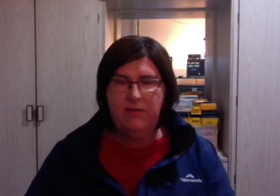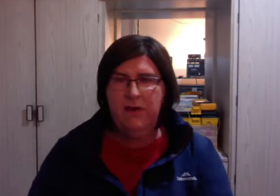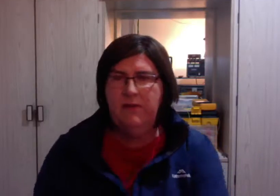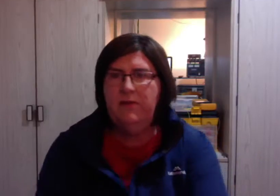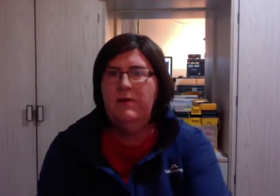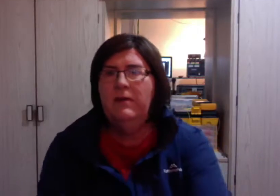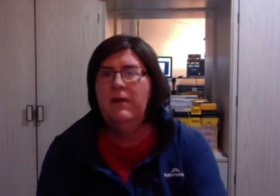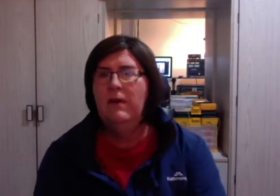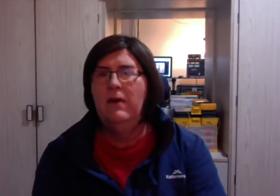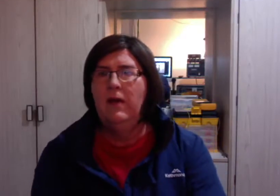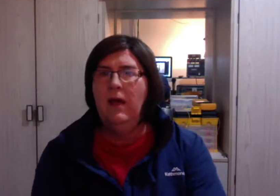front of us.